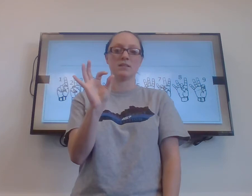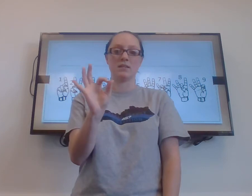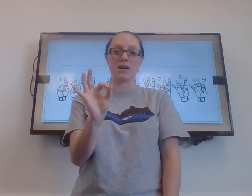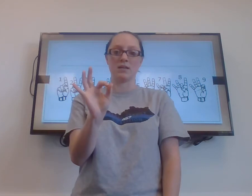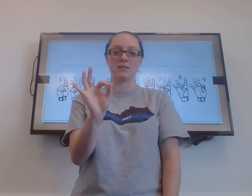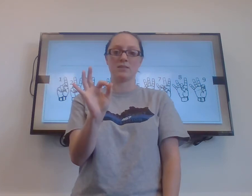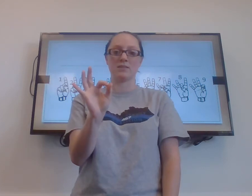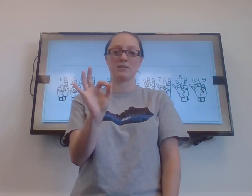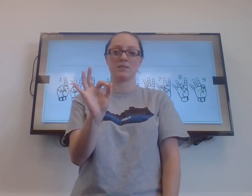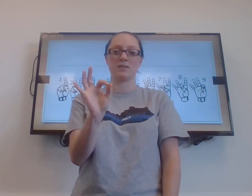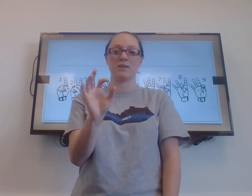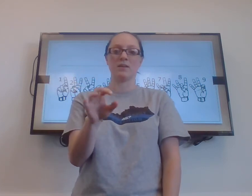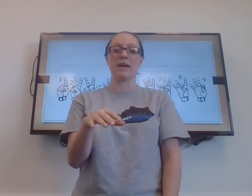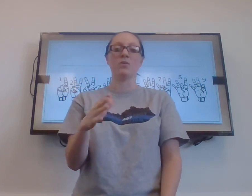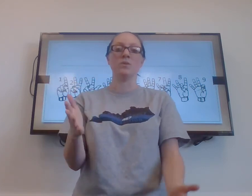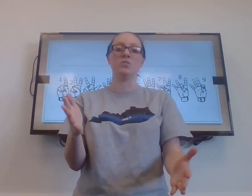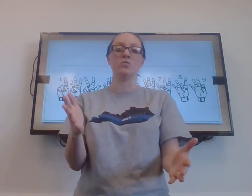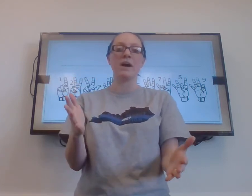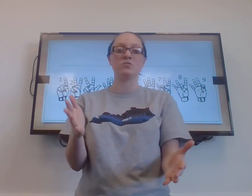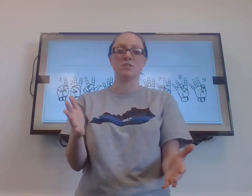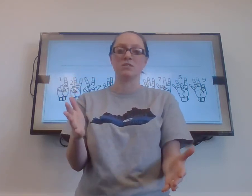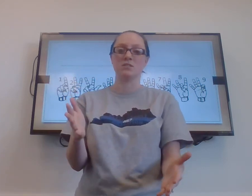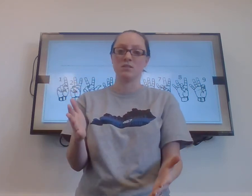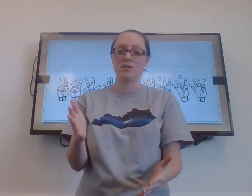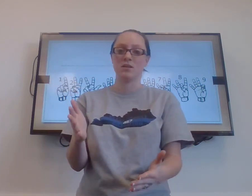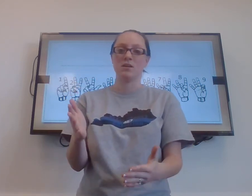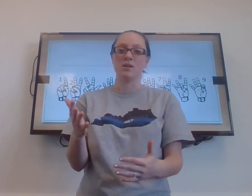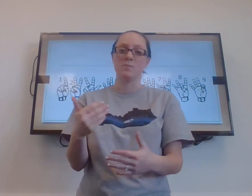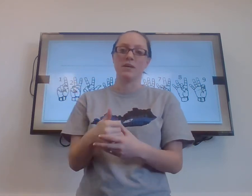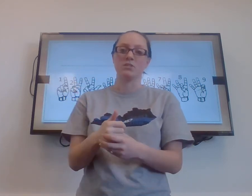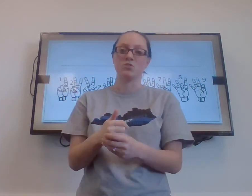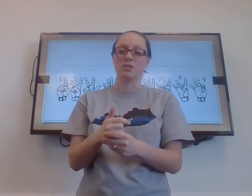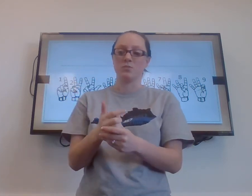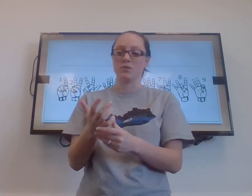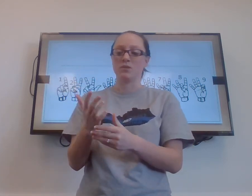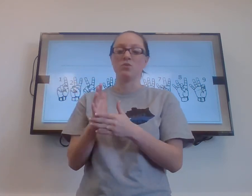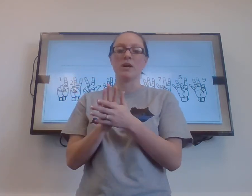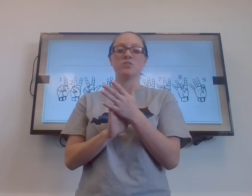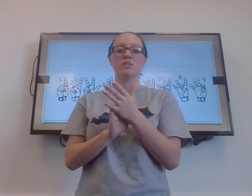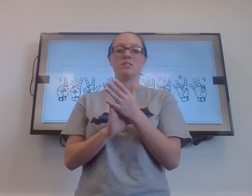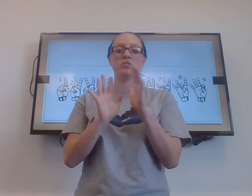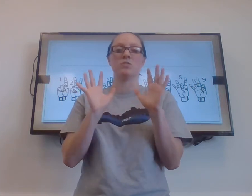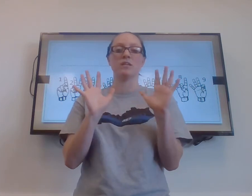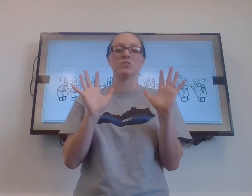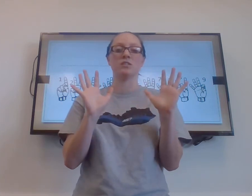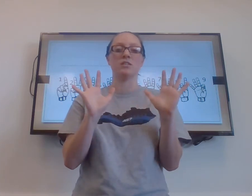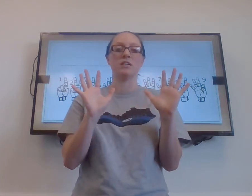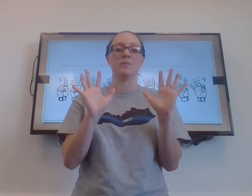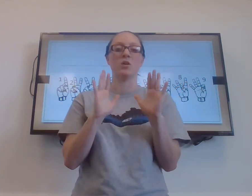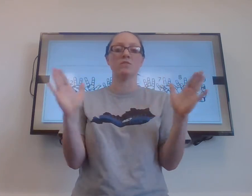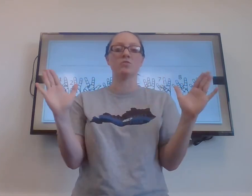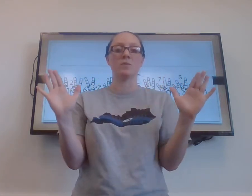9. Now, when you do addresses, that's the tricky one. Your addresses, you actually keep all of your